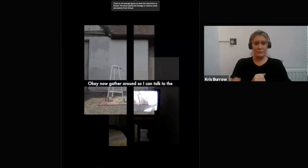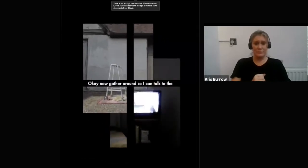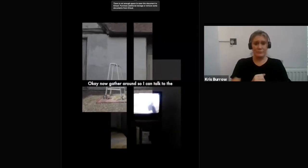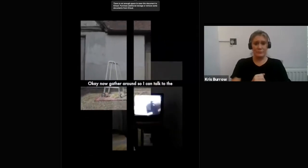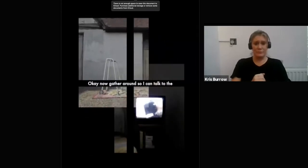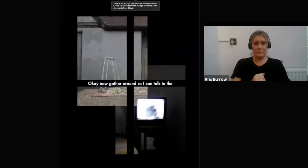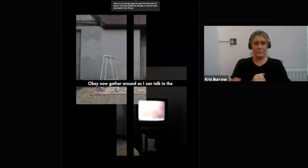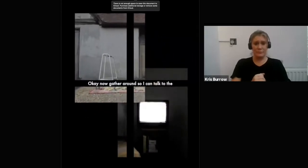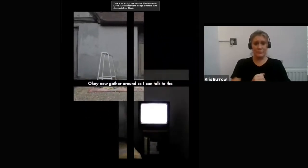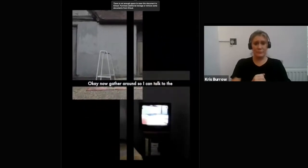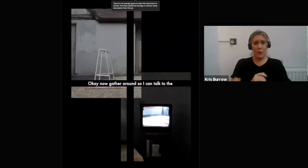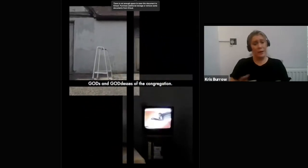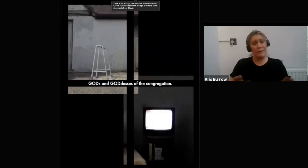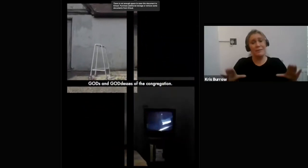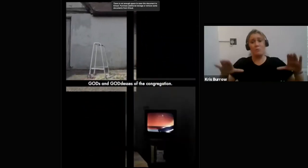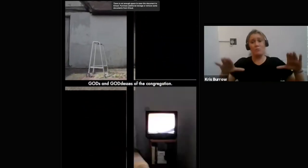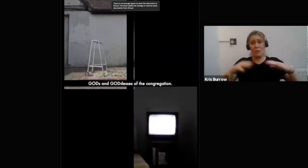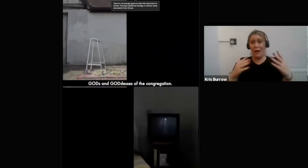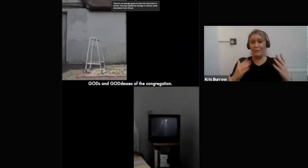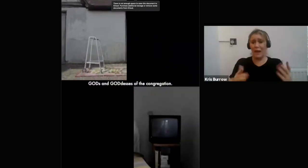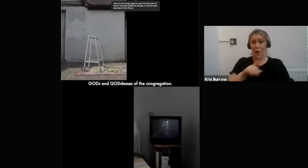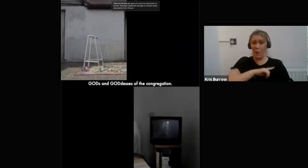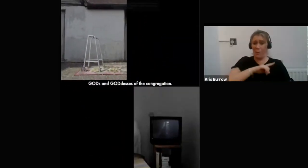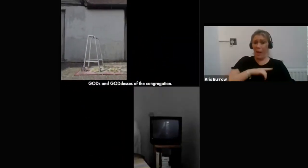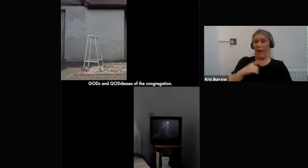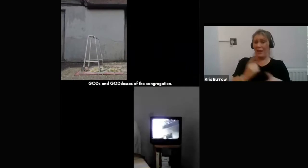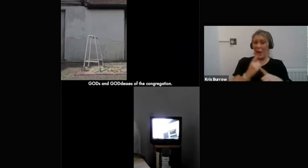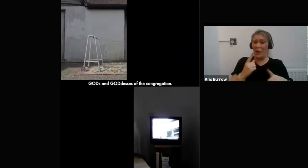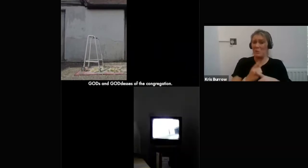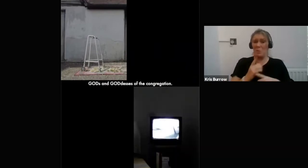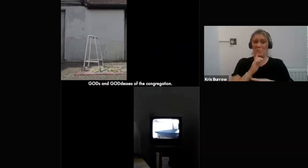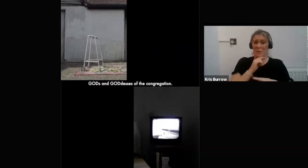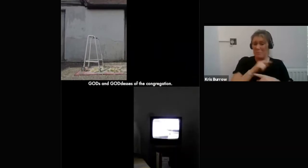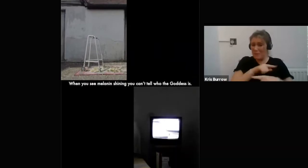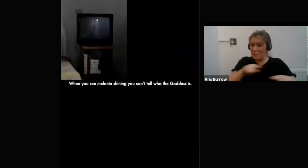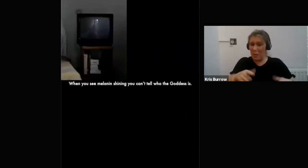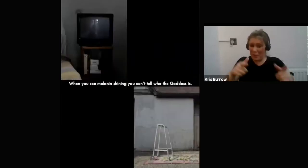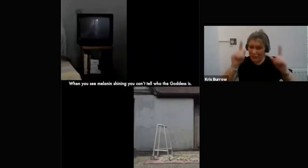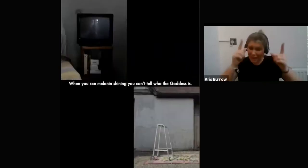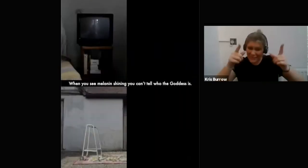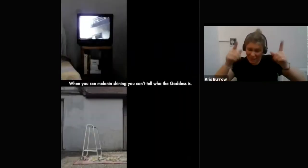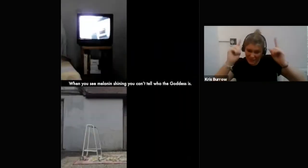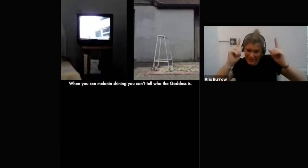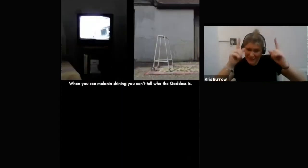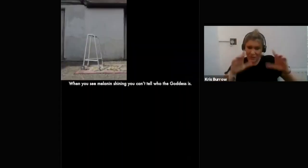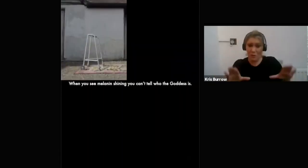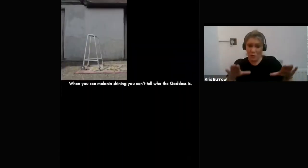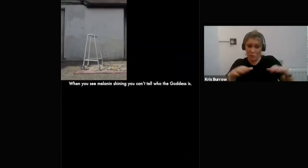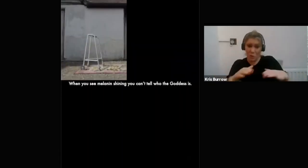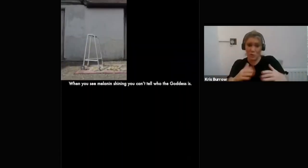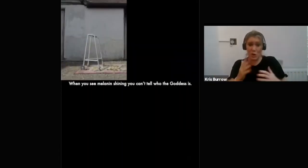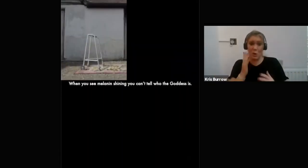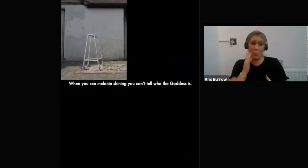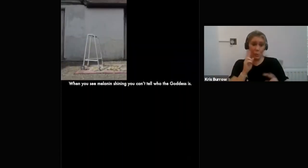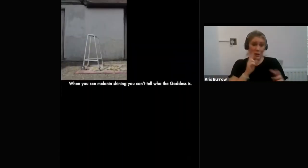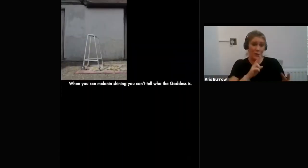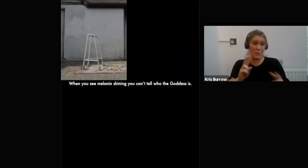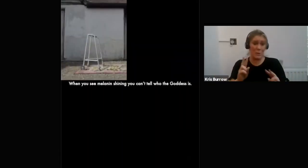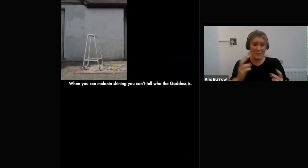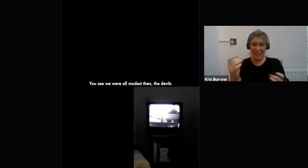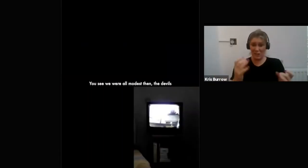Okay, now gather around so I can talk to the gods and goddesses of the congregation. When you see melanin shining, you can't tell who the goddess